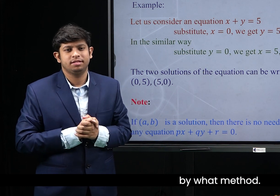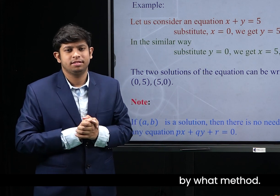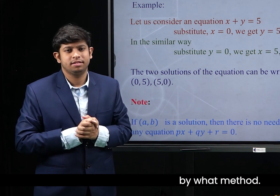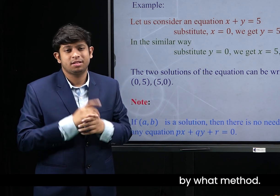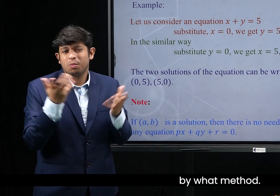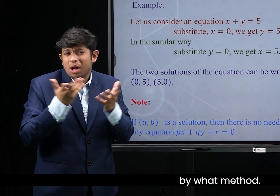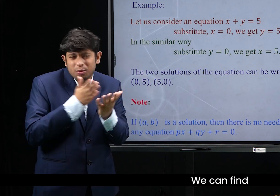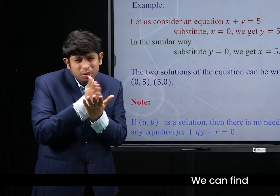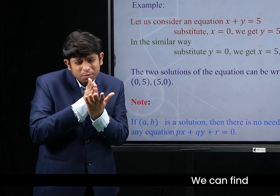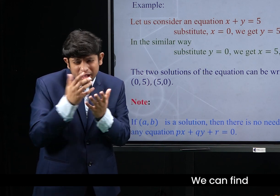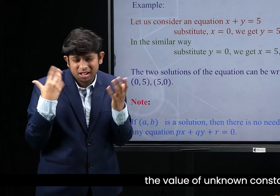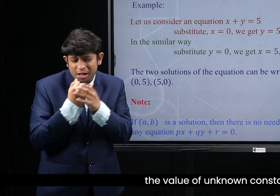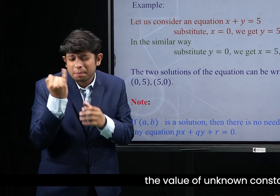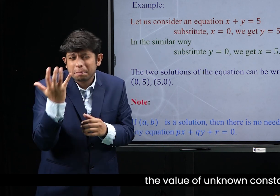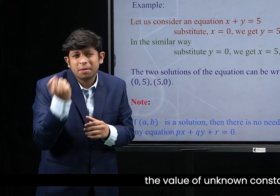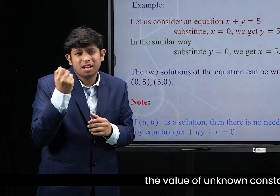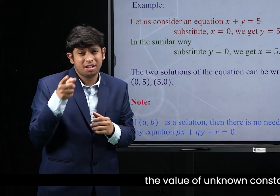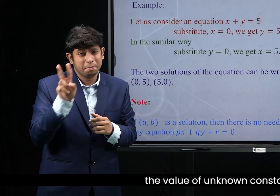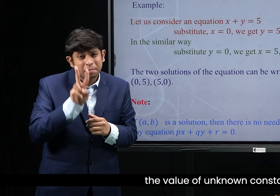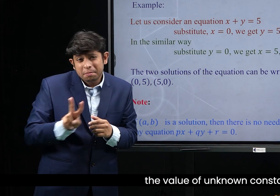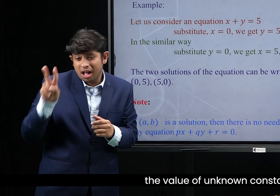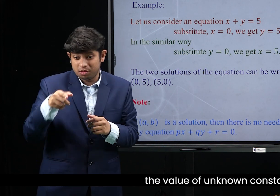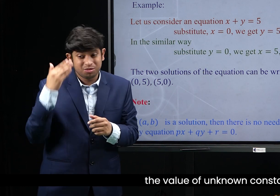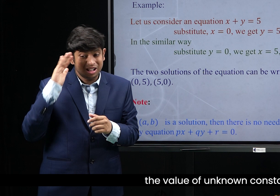By what method we can find the value of unknown constant?